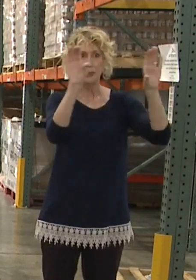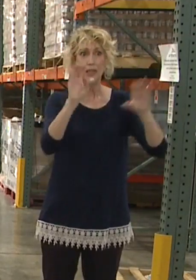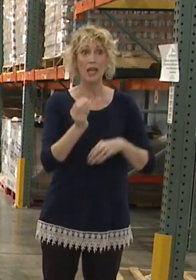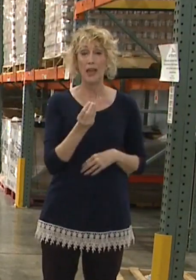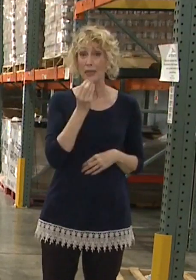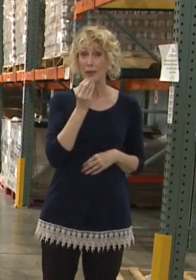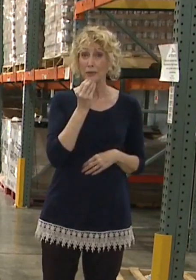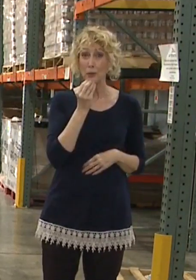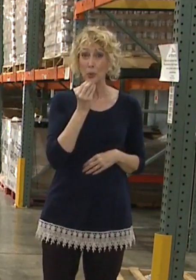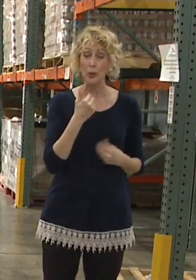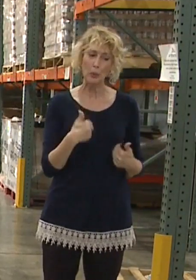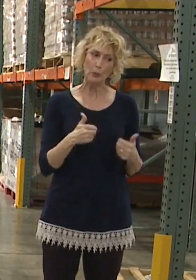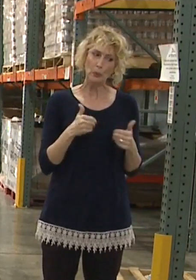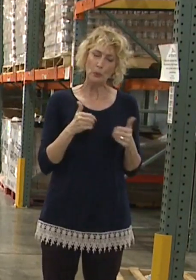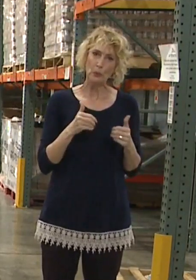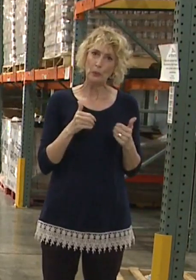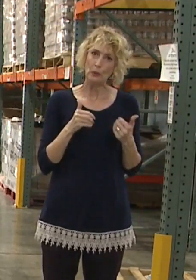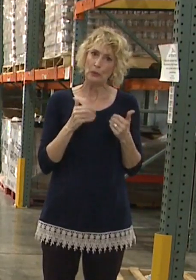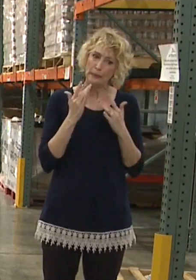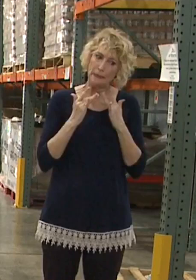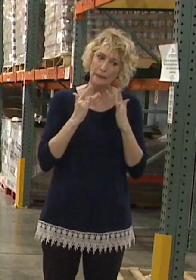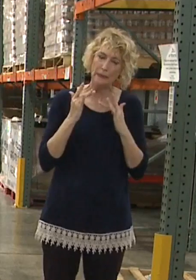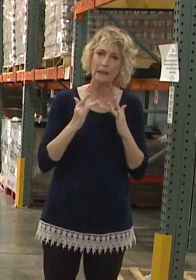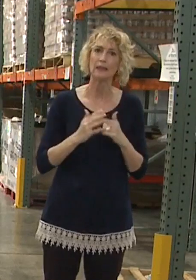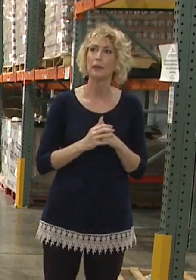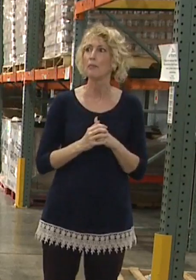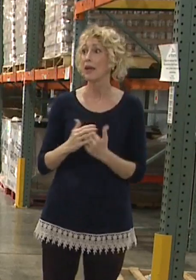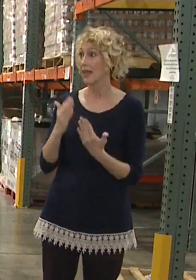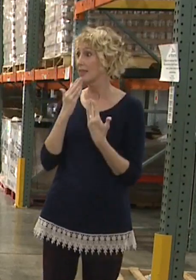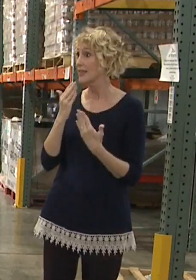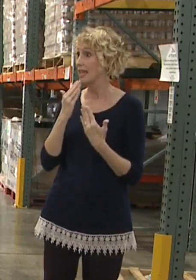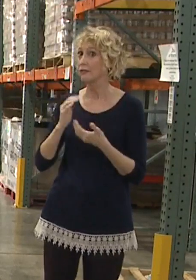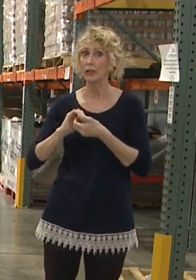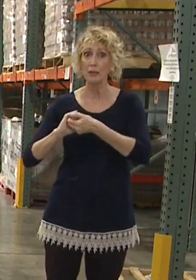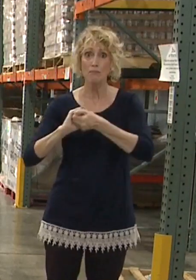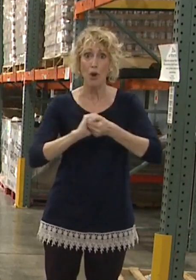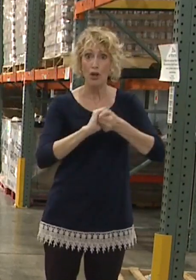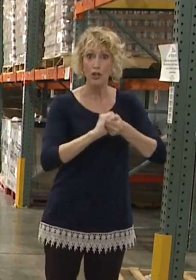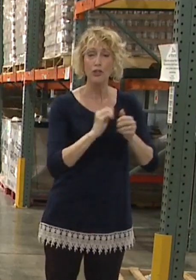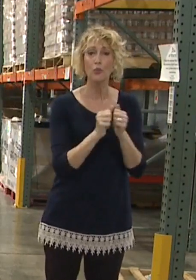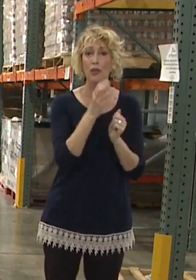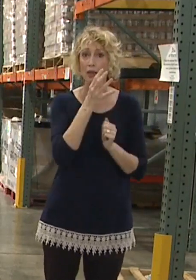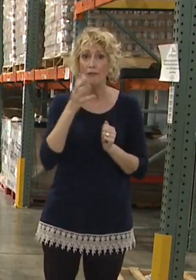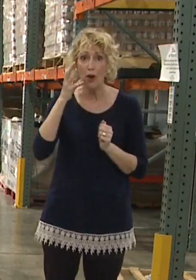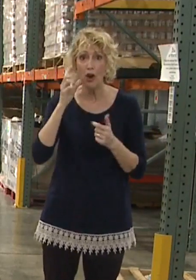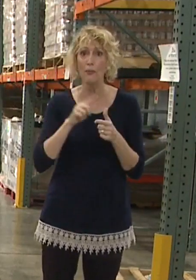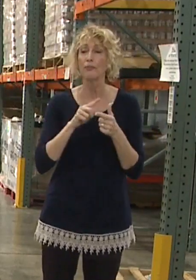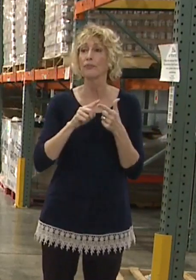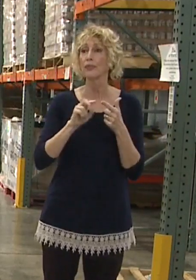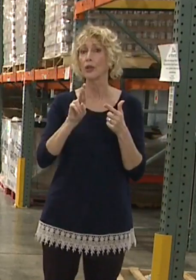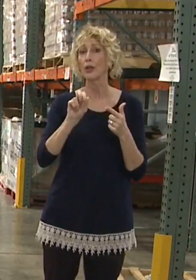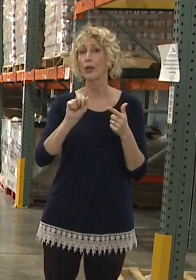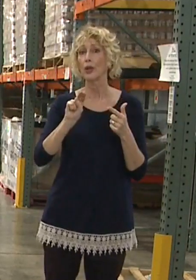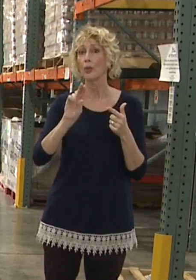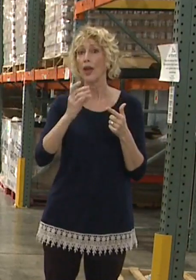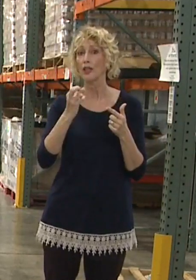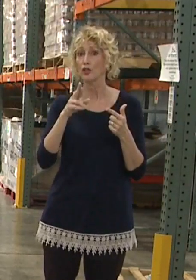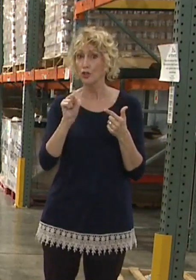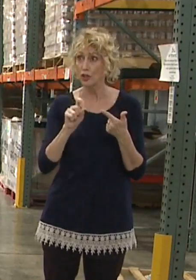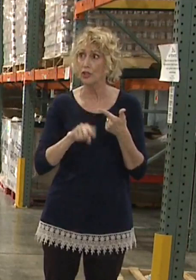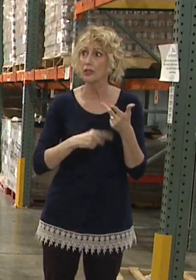Hawaii is very fragile. And thankfully we have partners with the Farm Bureau. We're buying ranchers' meat, we're buying